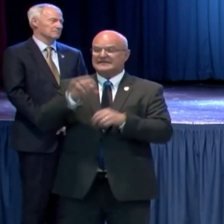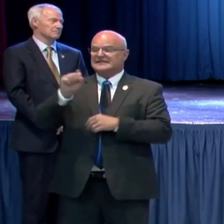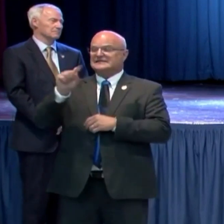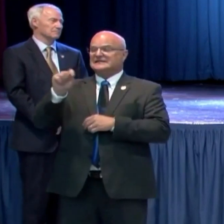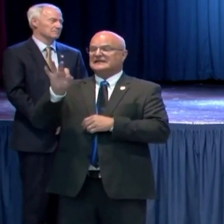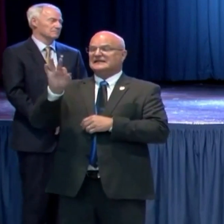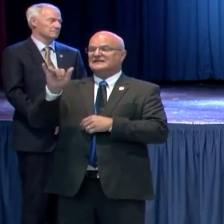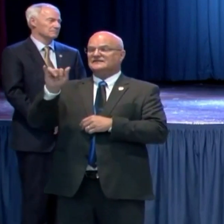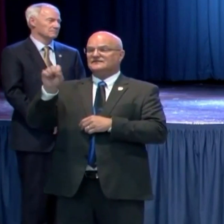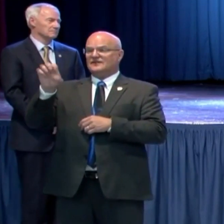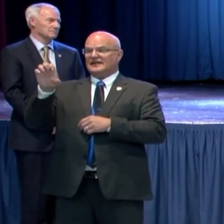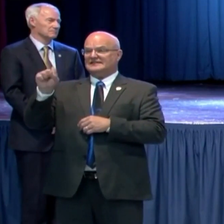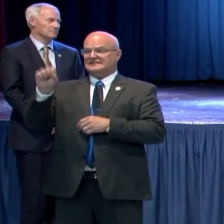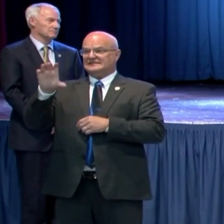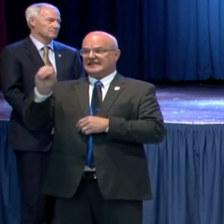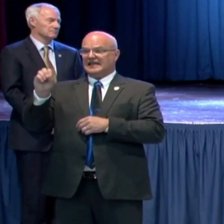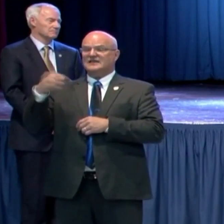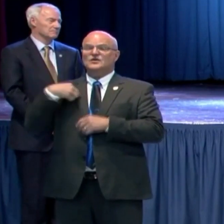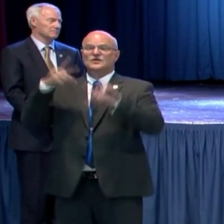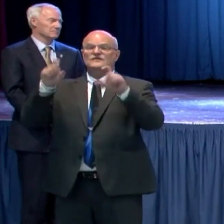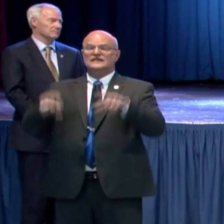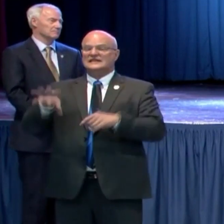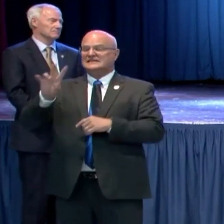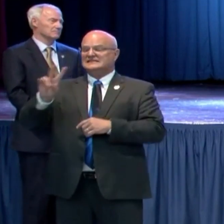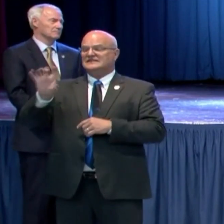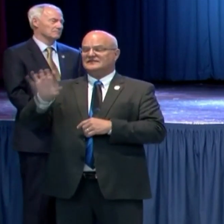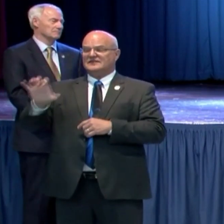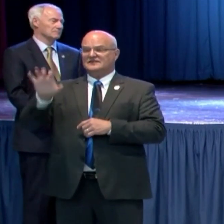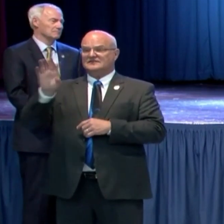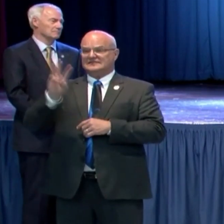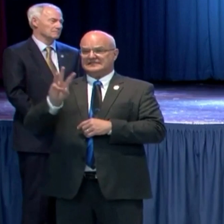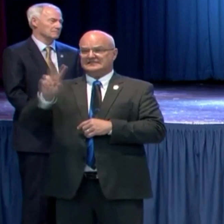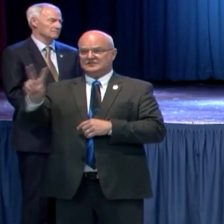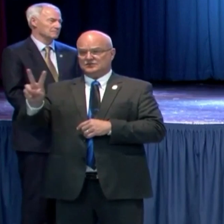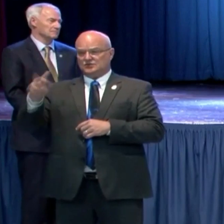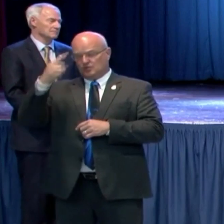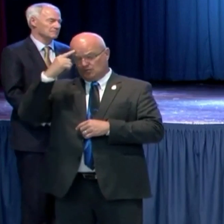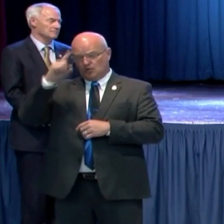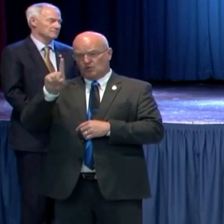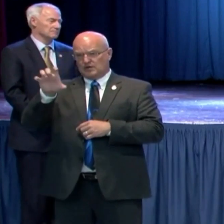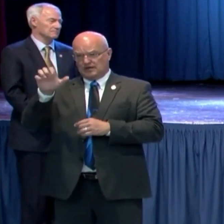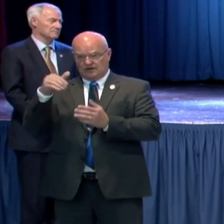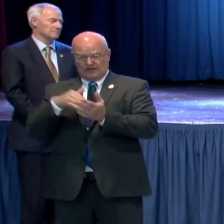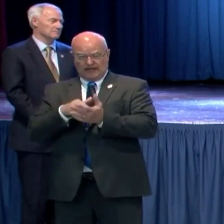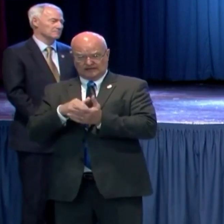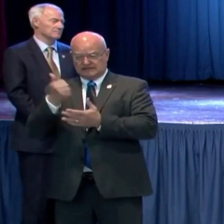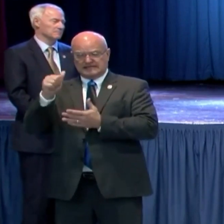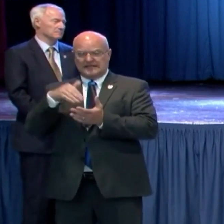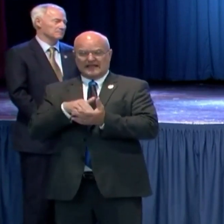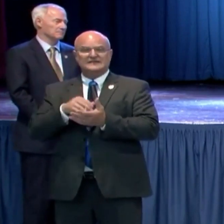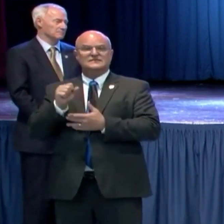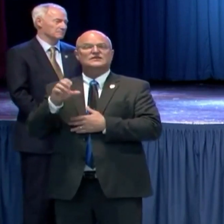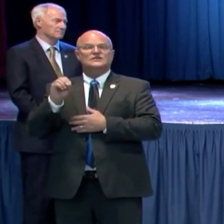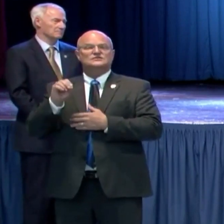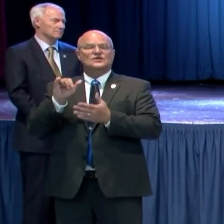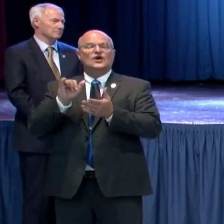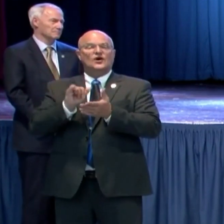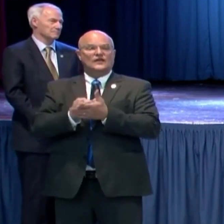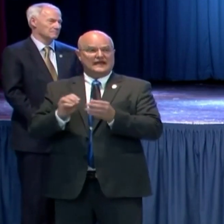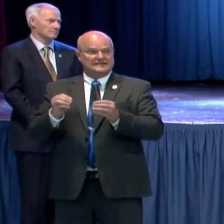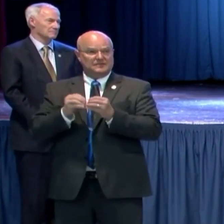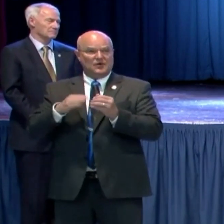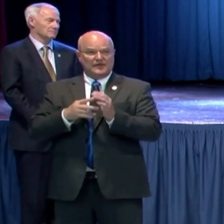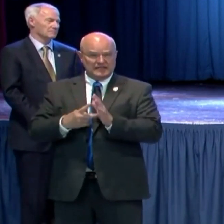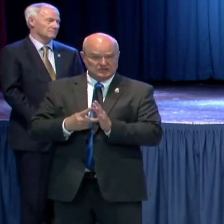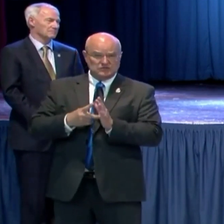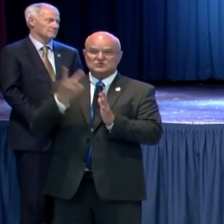Francis County, we've tested 762 per 10,000, and so that's more